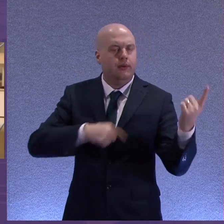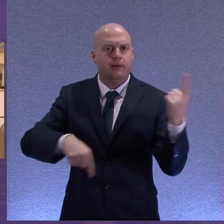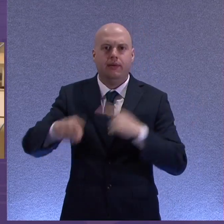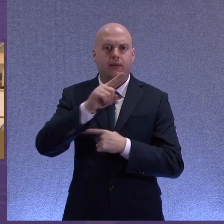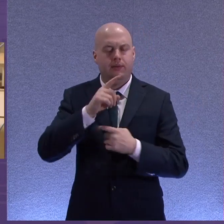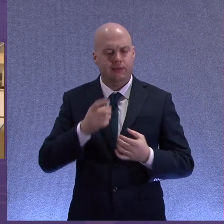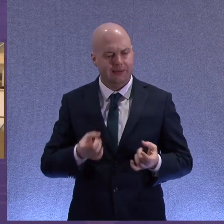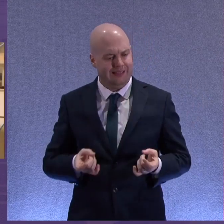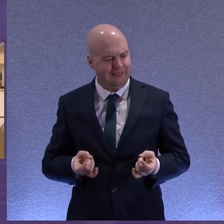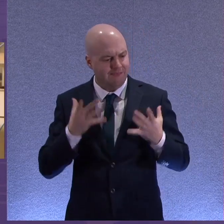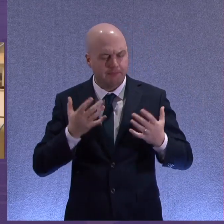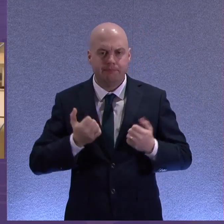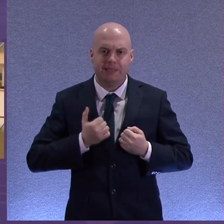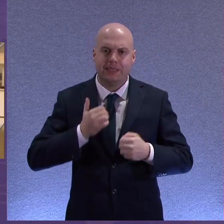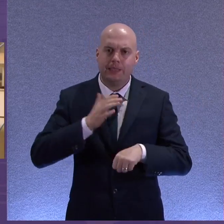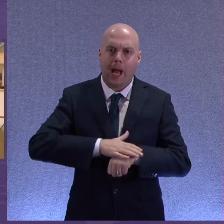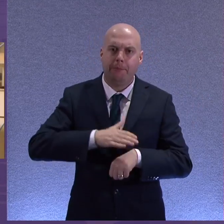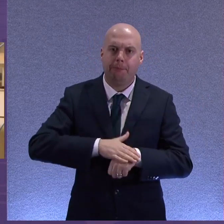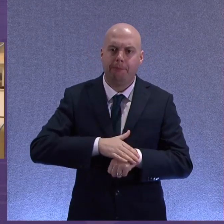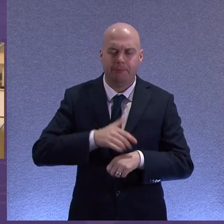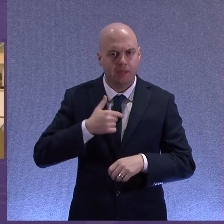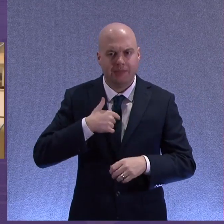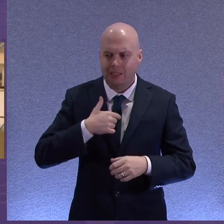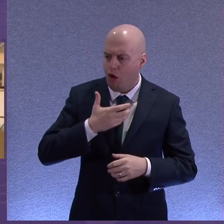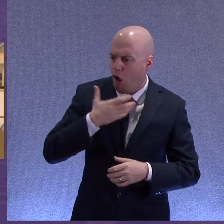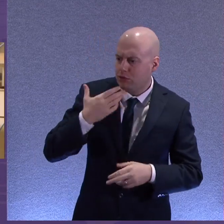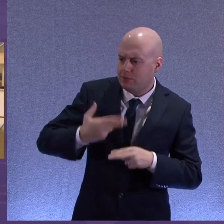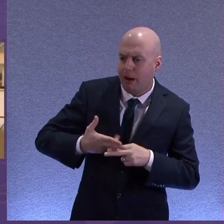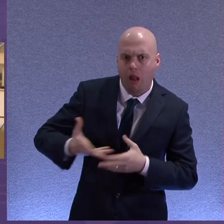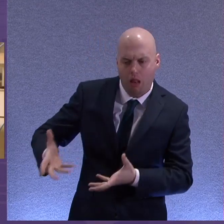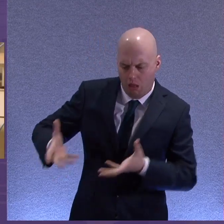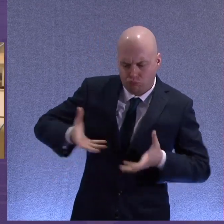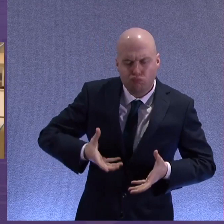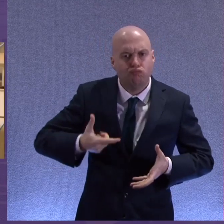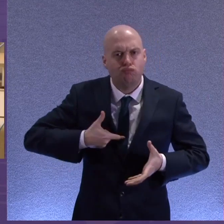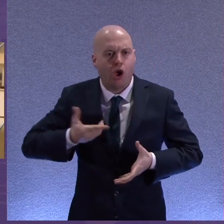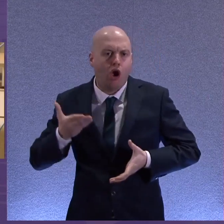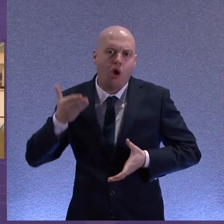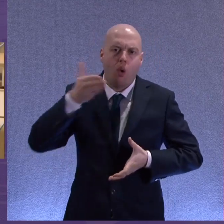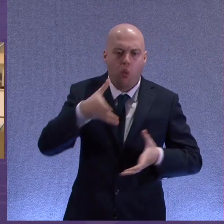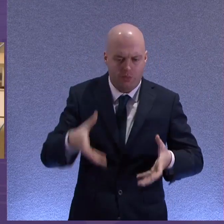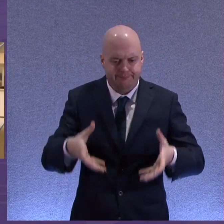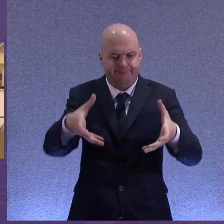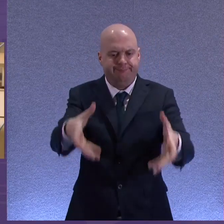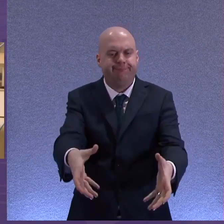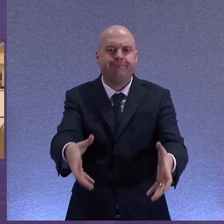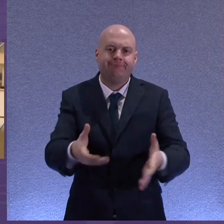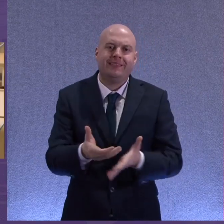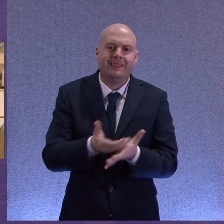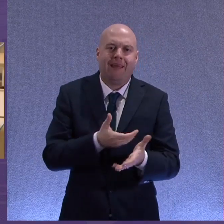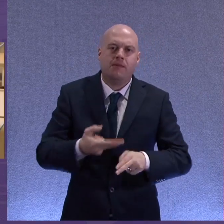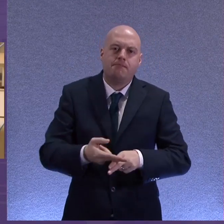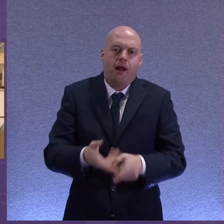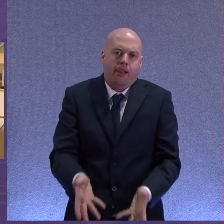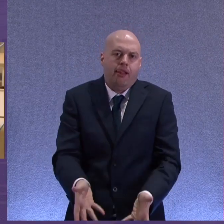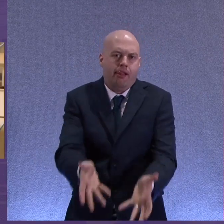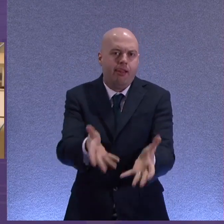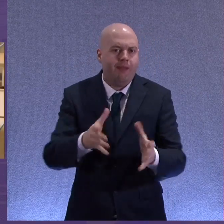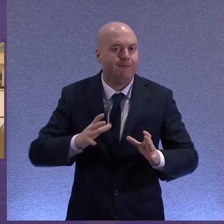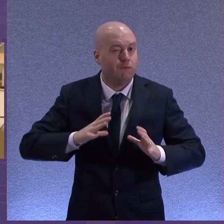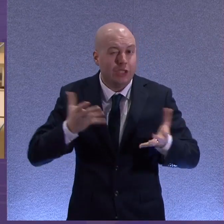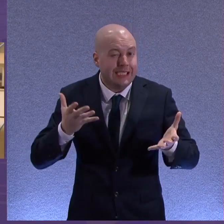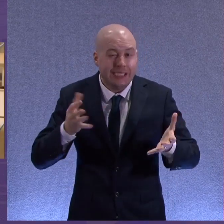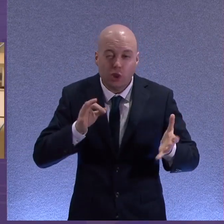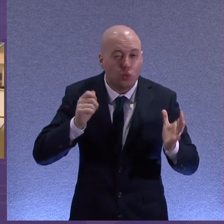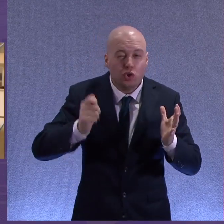seen lots of examples of that. I've had many emails from people offering their help, and I think I'm not at the stage really where it's possible to